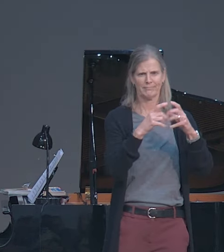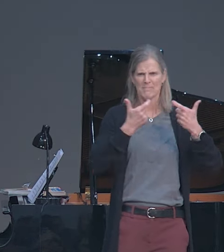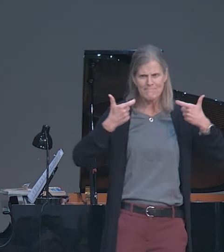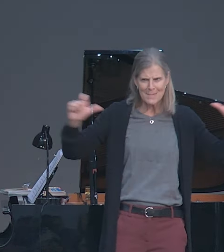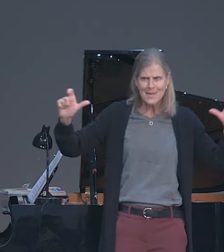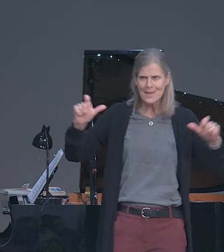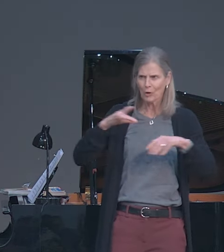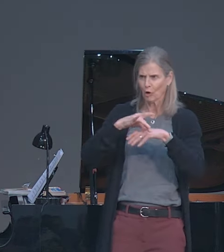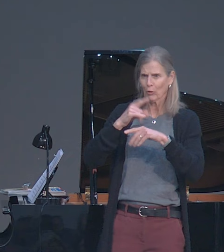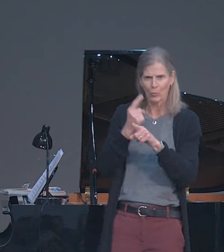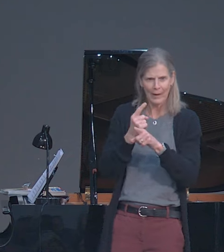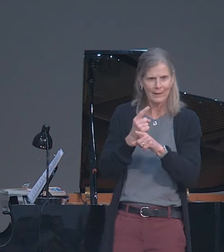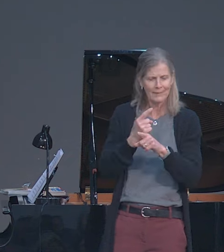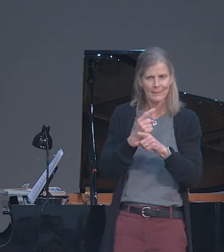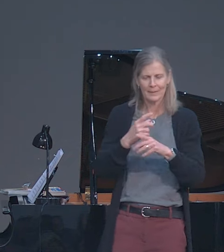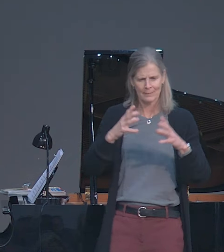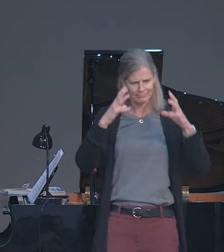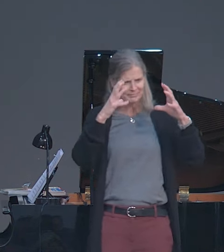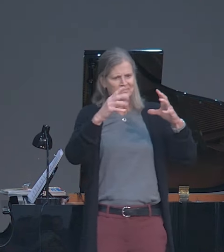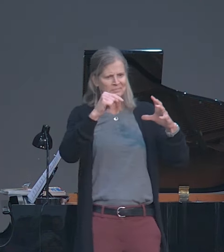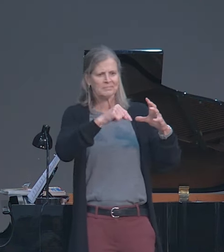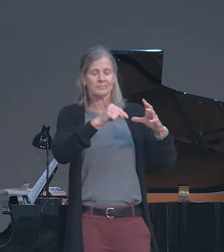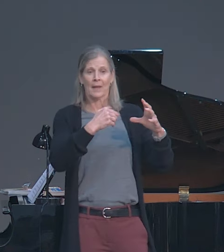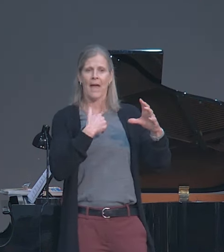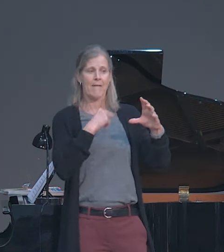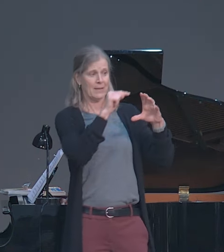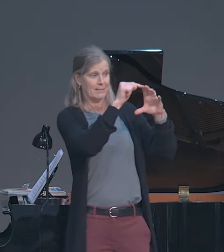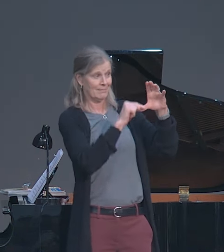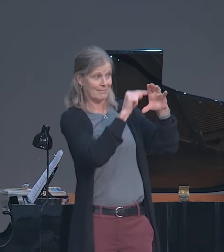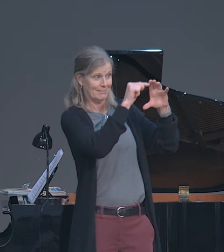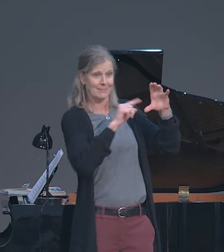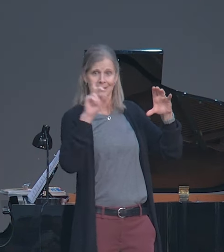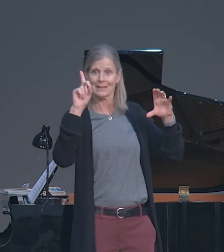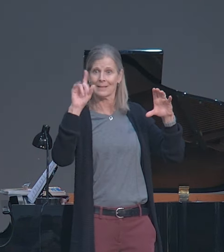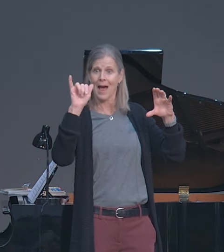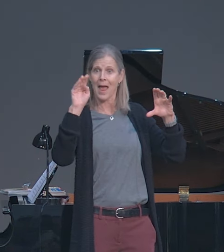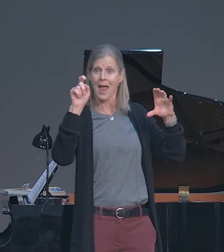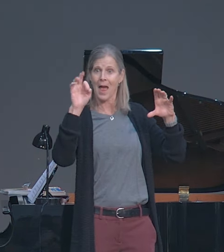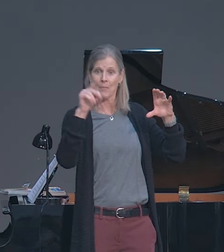right? It has a diameter of